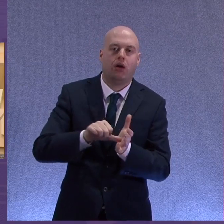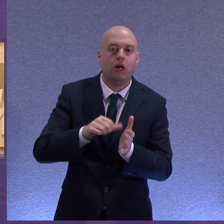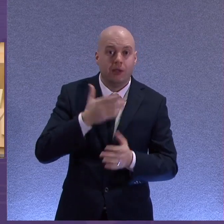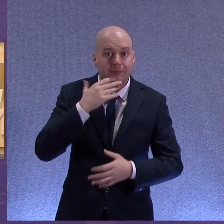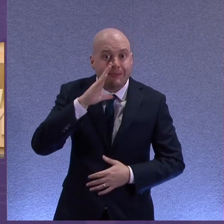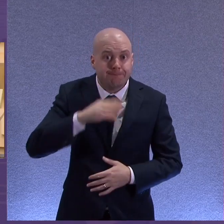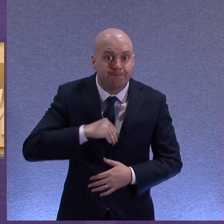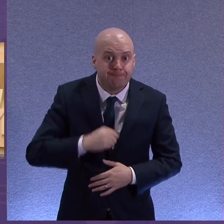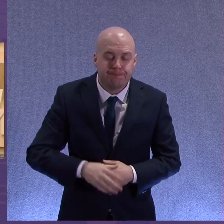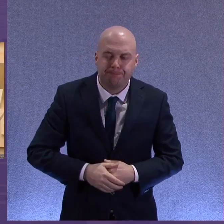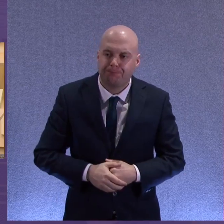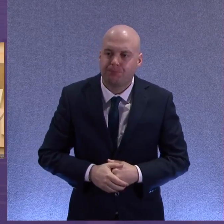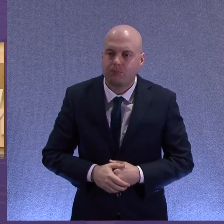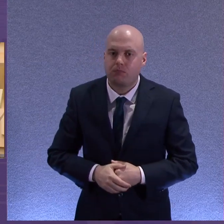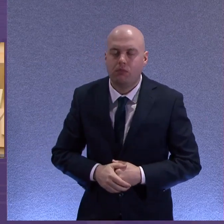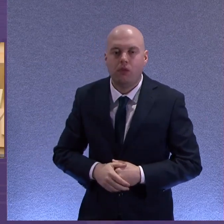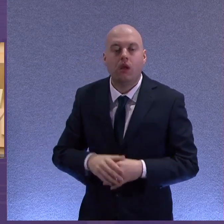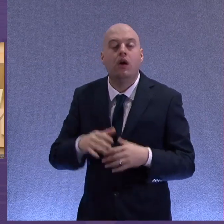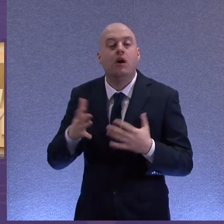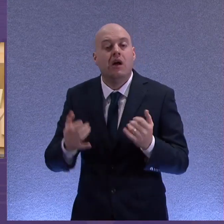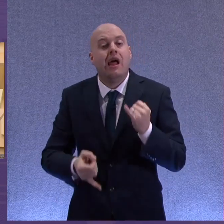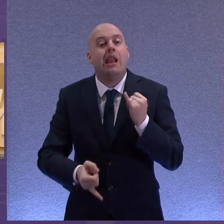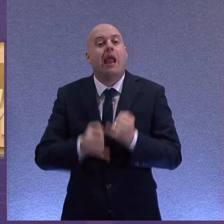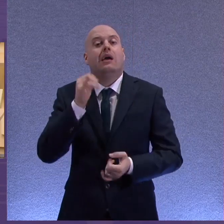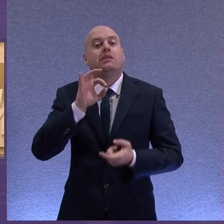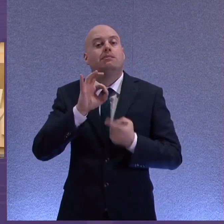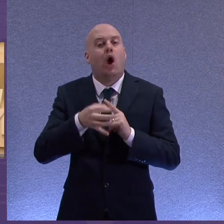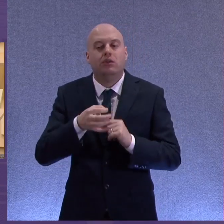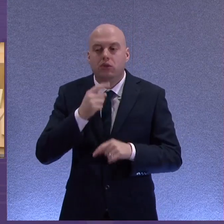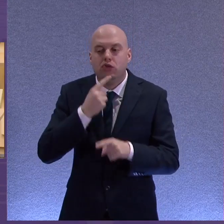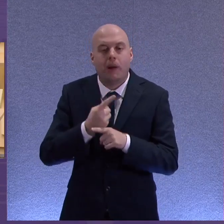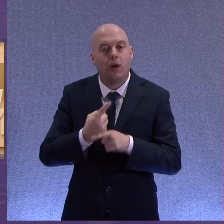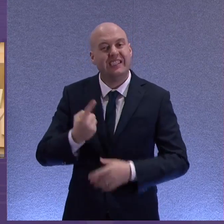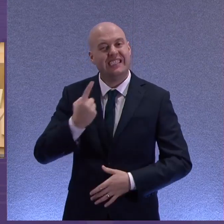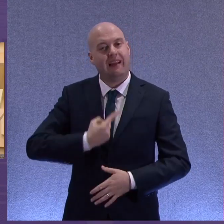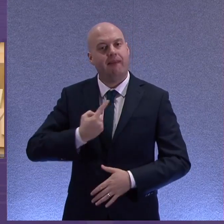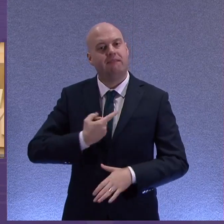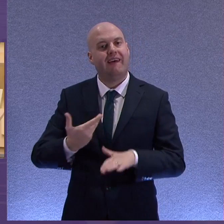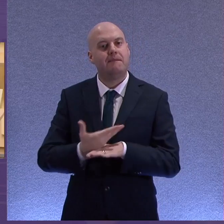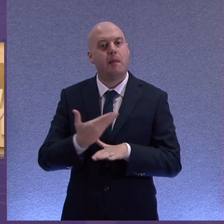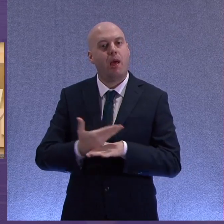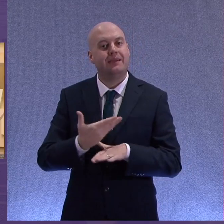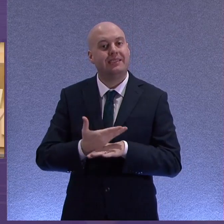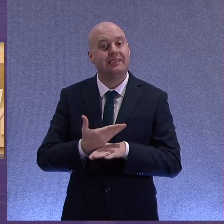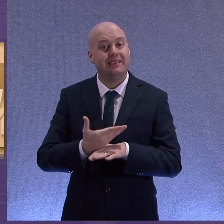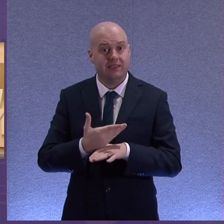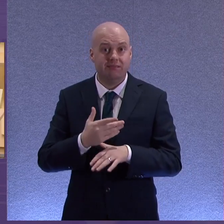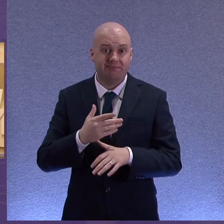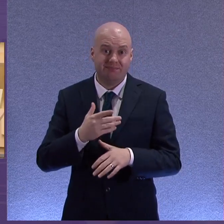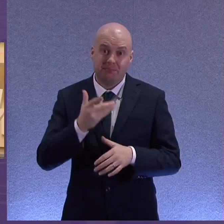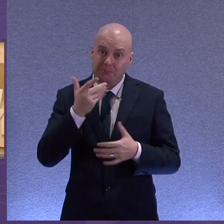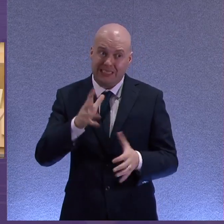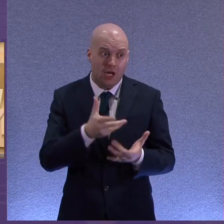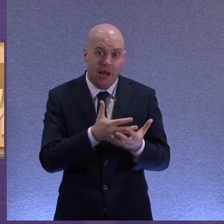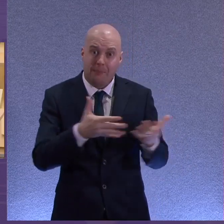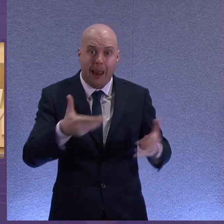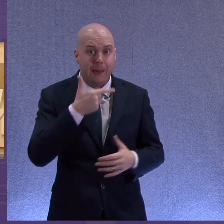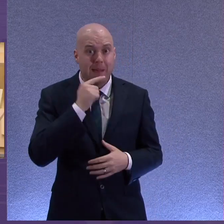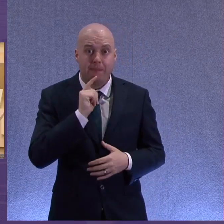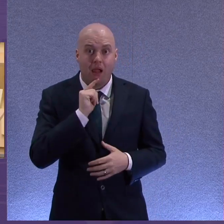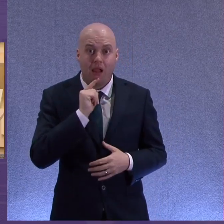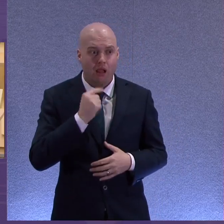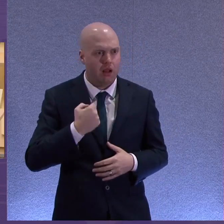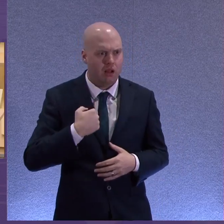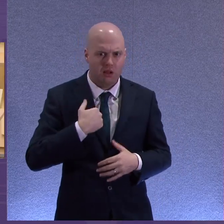I have been inundated, as I'm sure we all have, with really worried emails from people who are self-employed or freelance workers. I